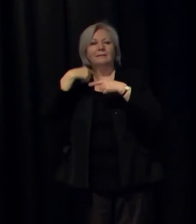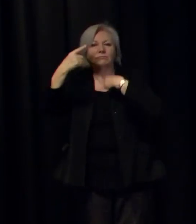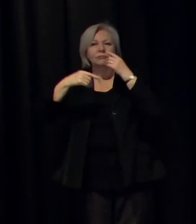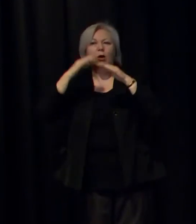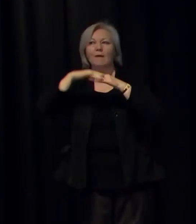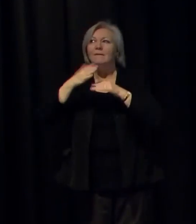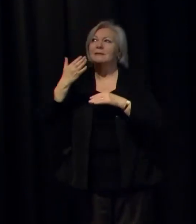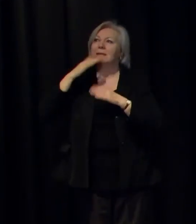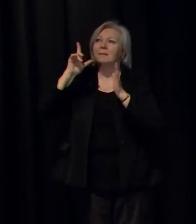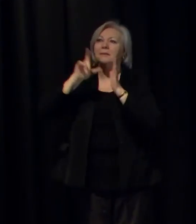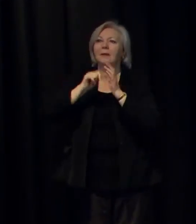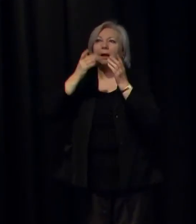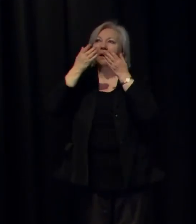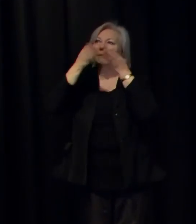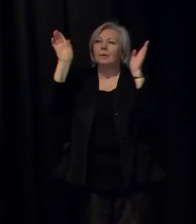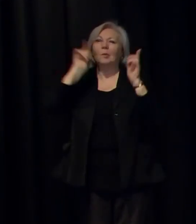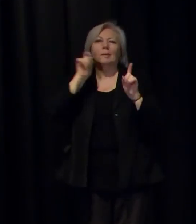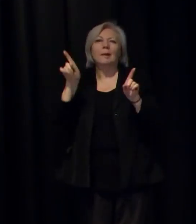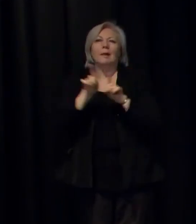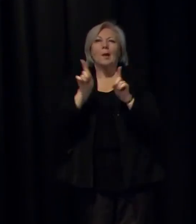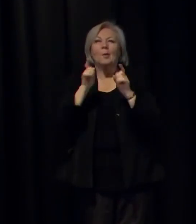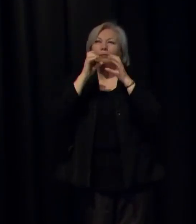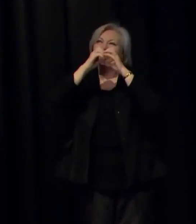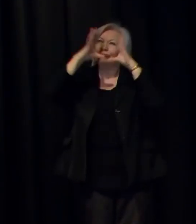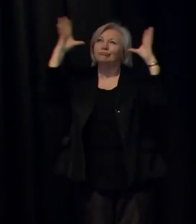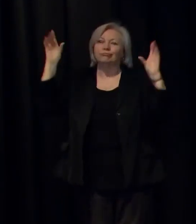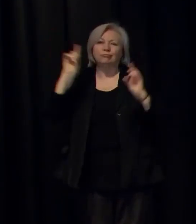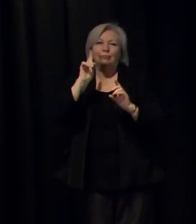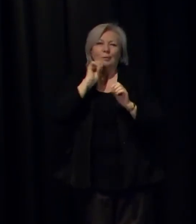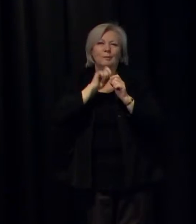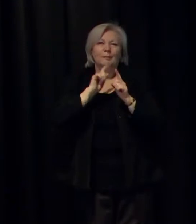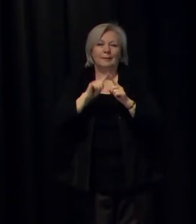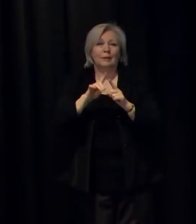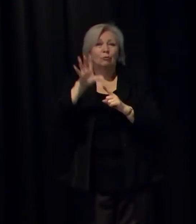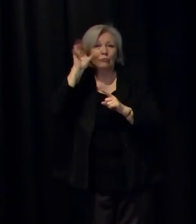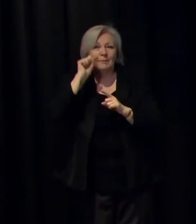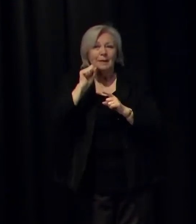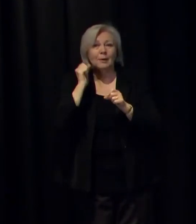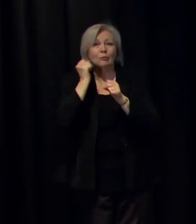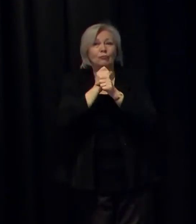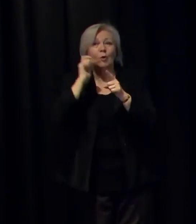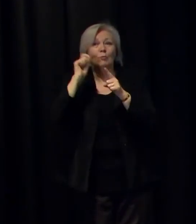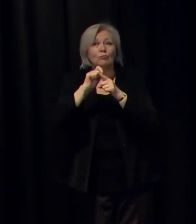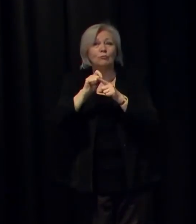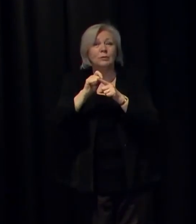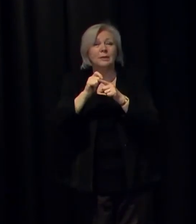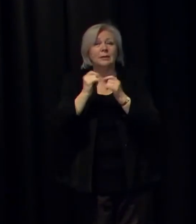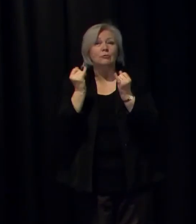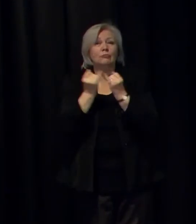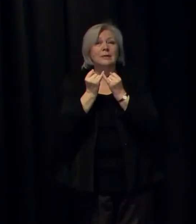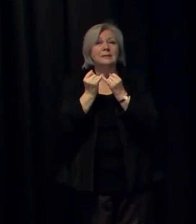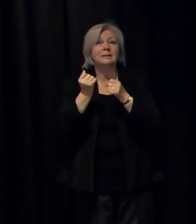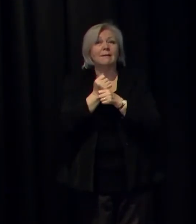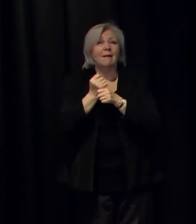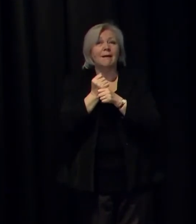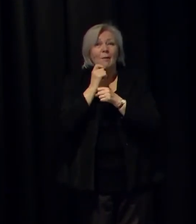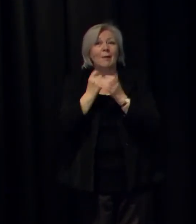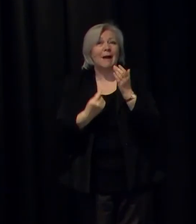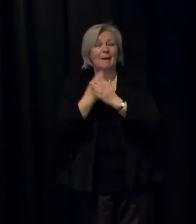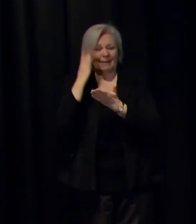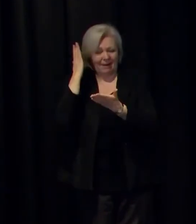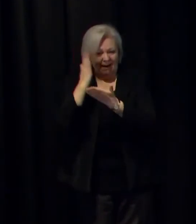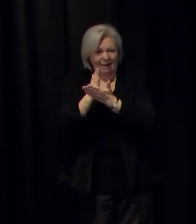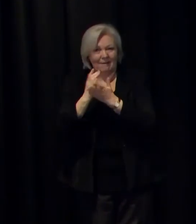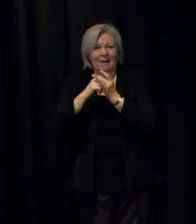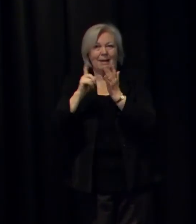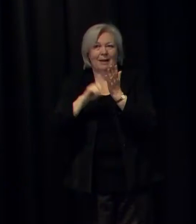what we hope the whole of the summer will look like. Now, we just had great news. The Grand Prix has been confirmed for April. There are many, many events